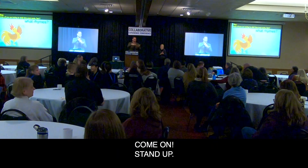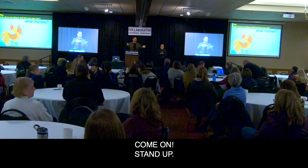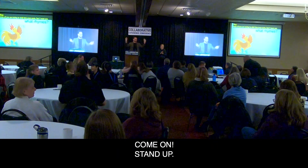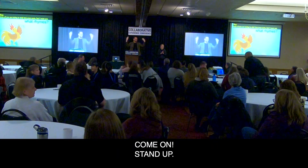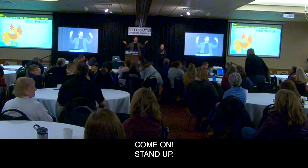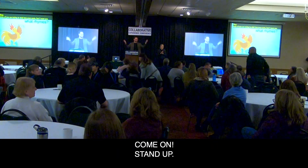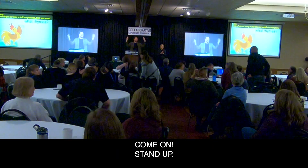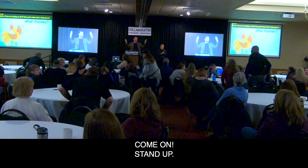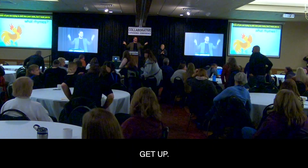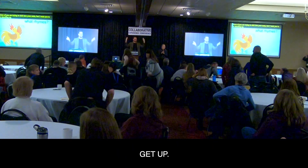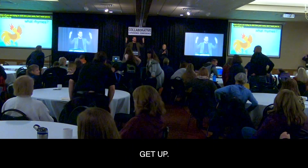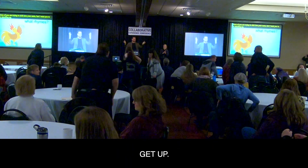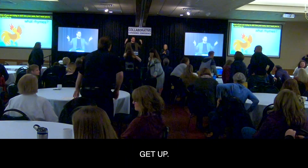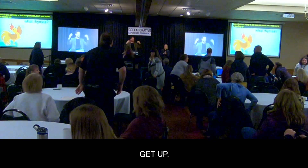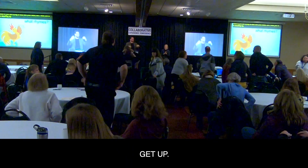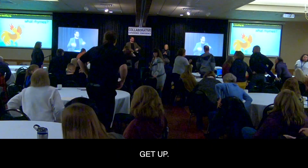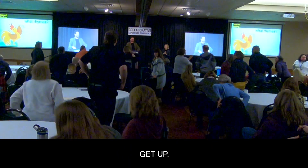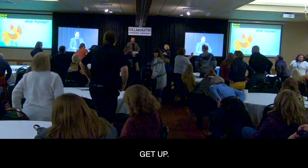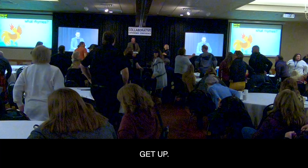stand up. Get up.